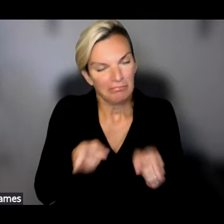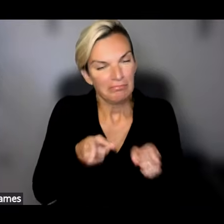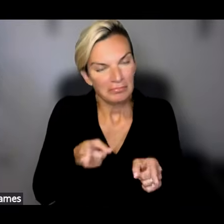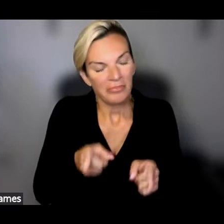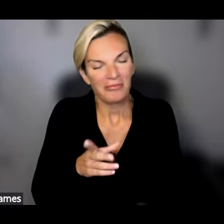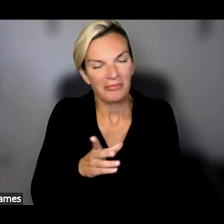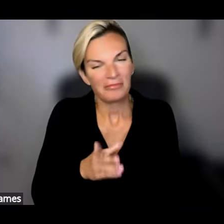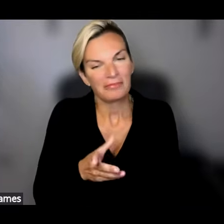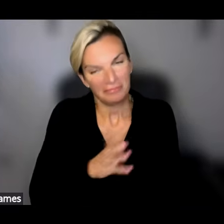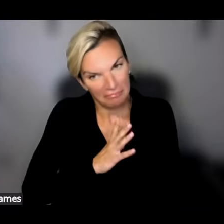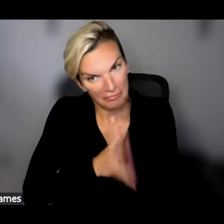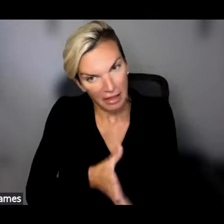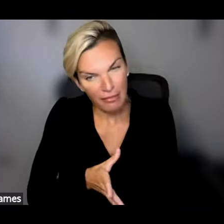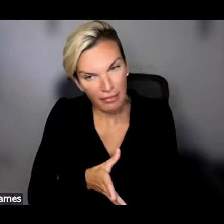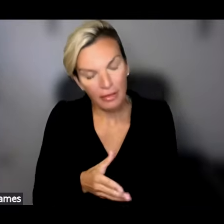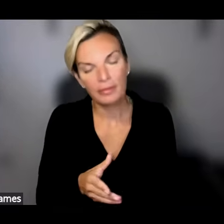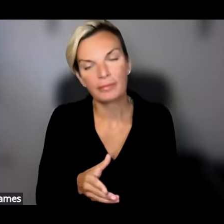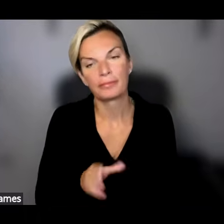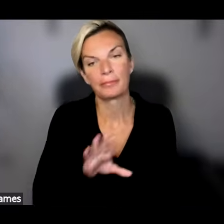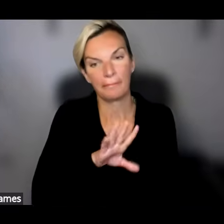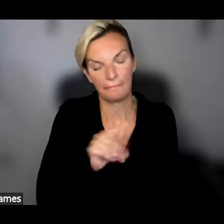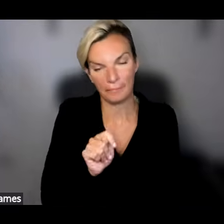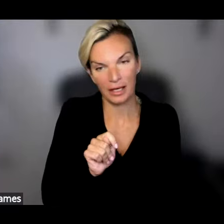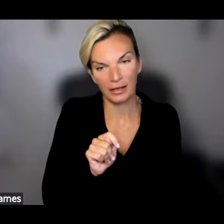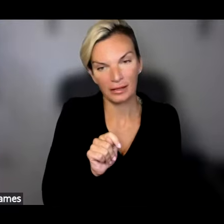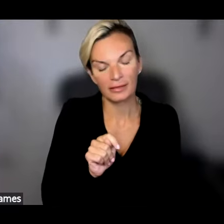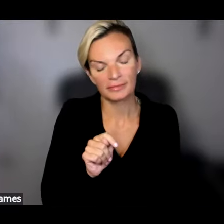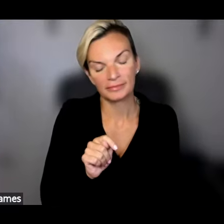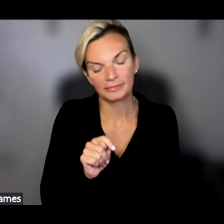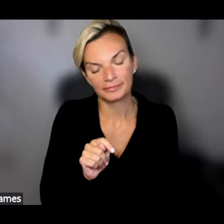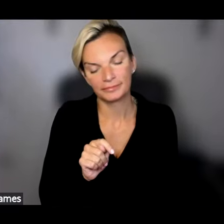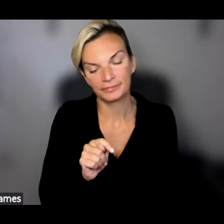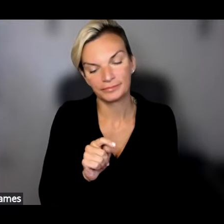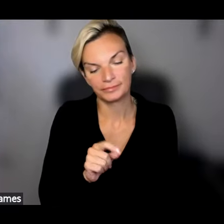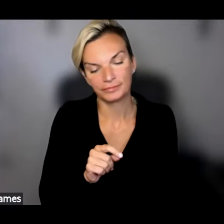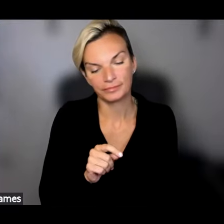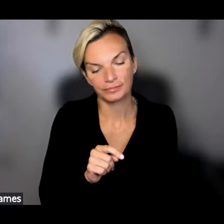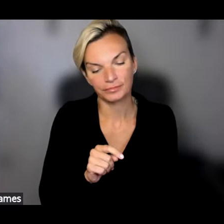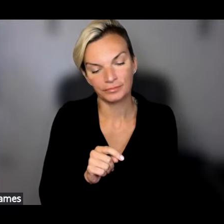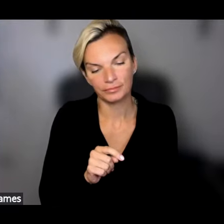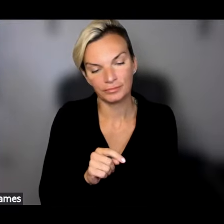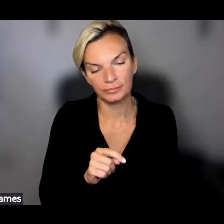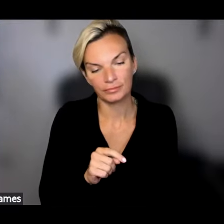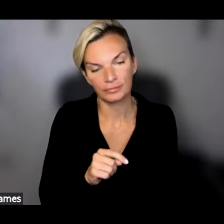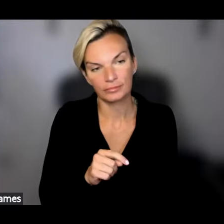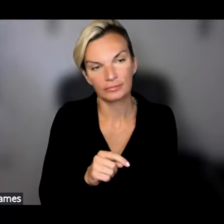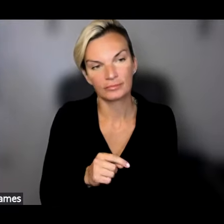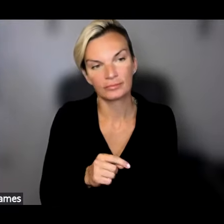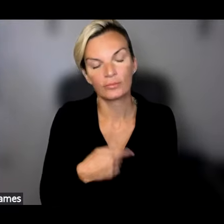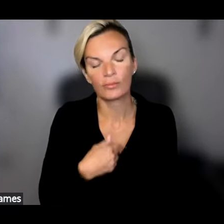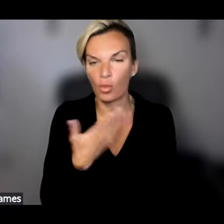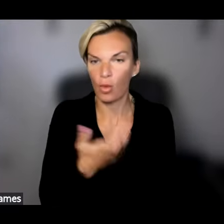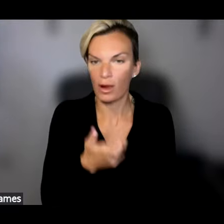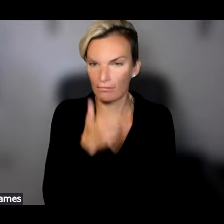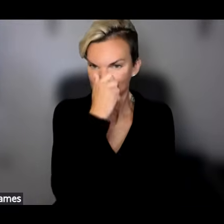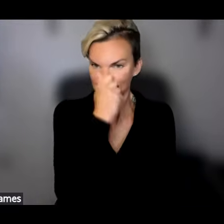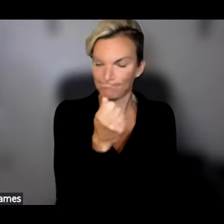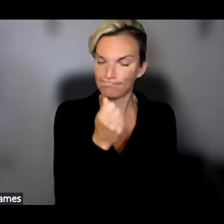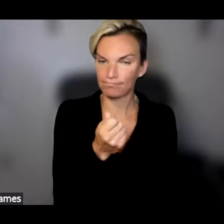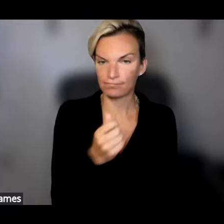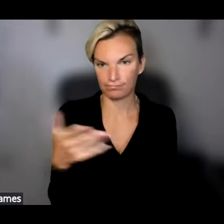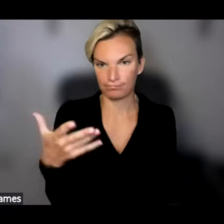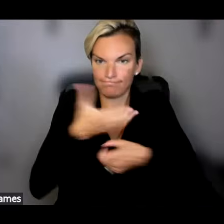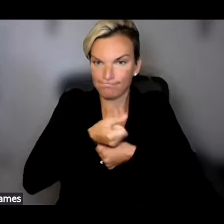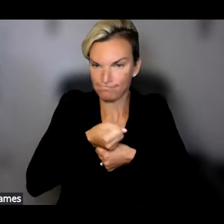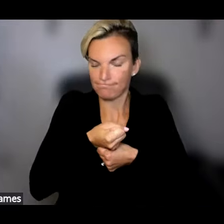is that we do need, if we go for a sort of more streamlined caption, I do think we need to have